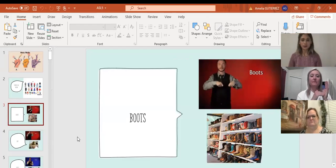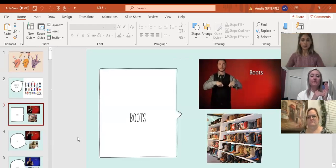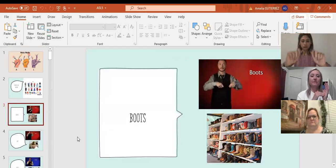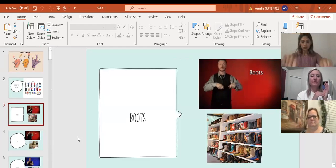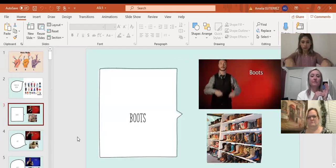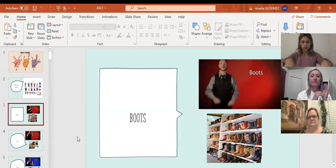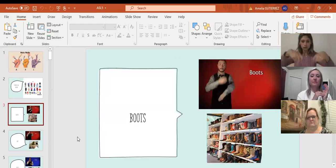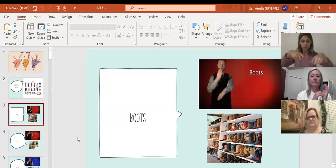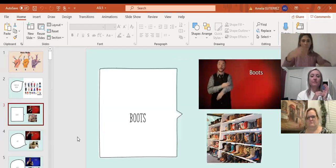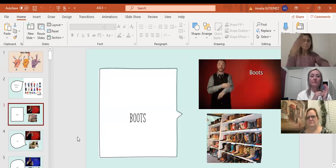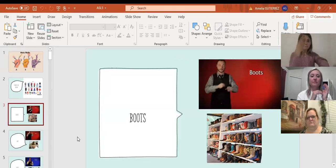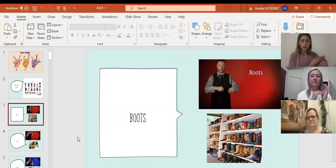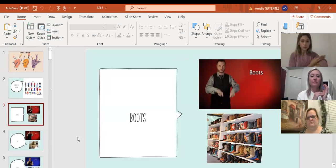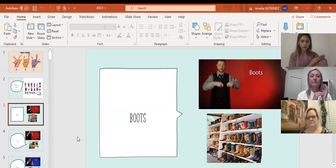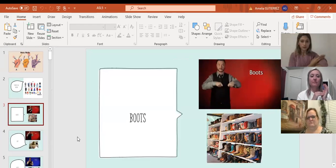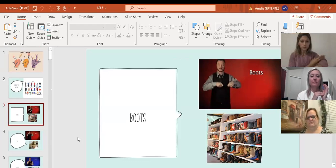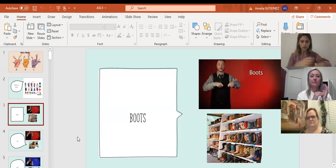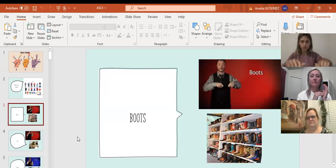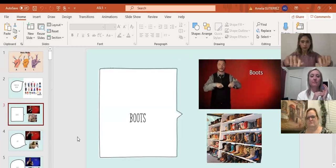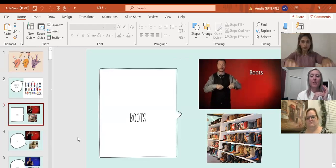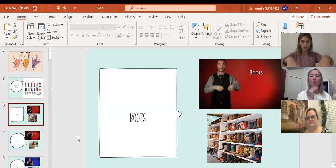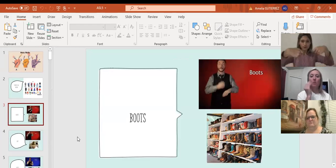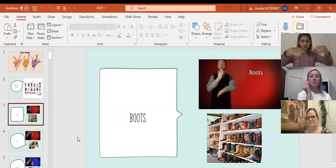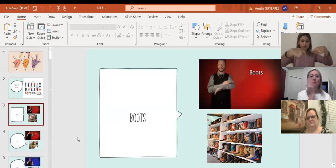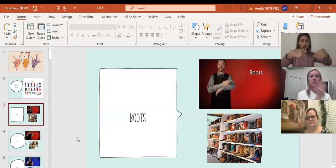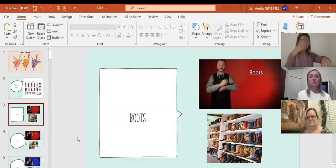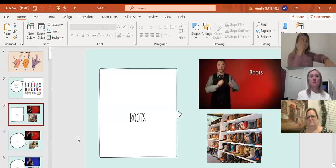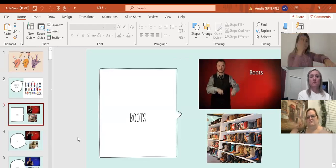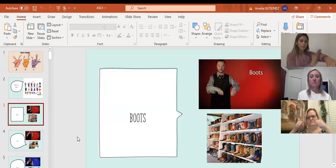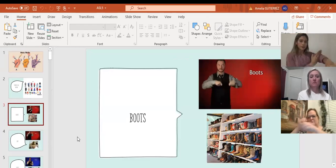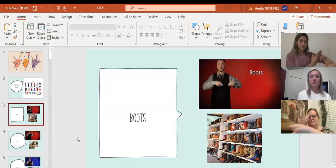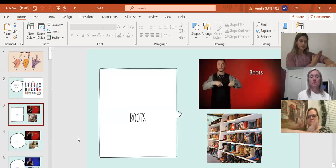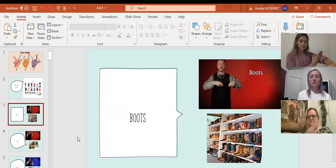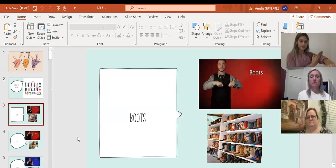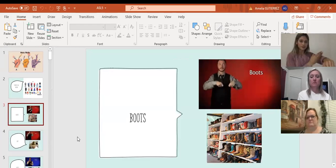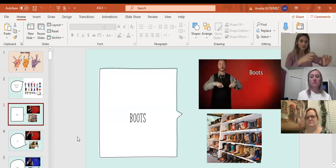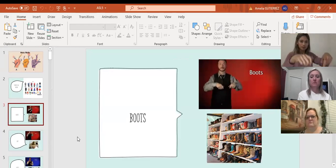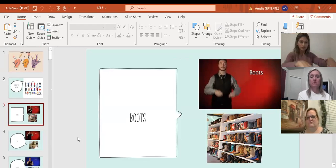Okay, so let's do it again. So boots.